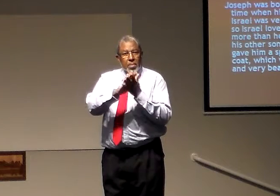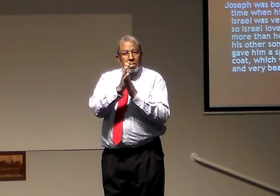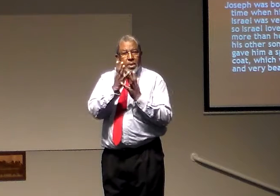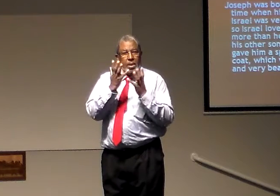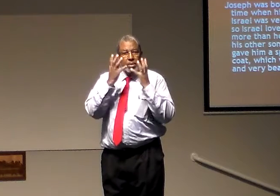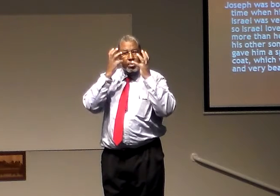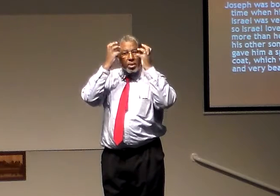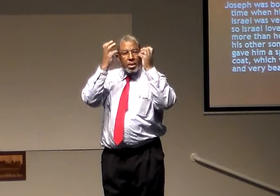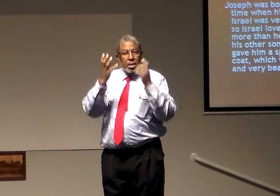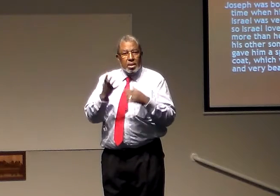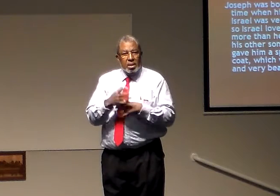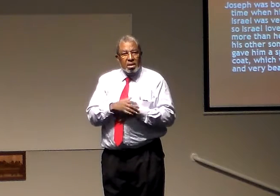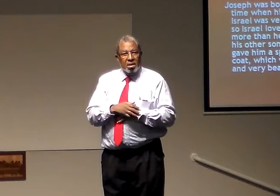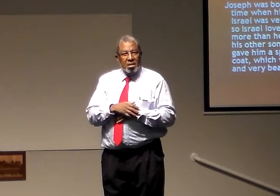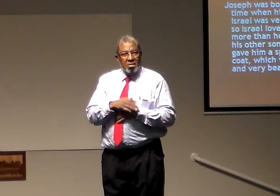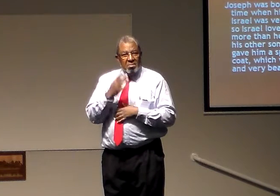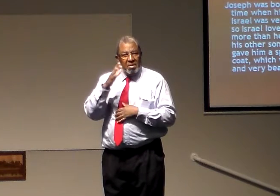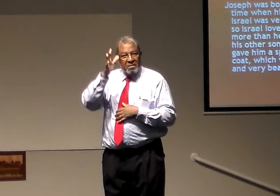Brothers around became angry.